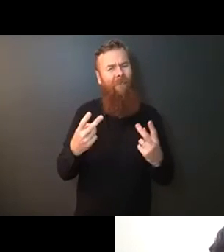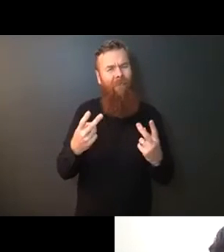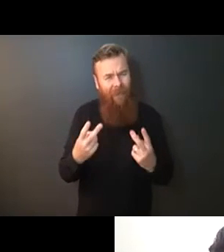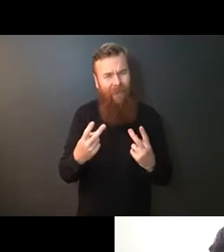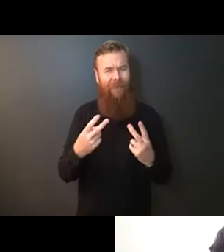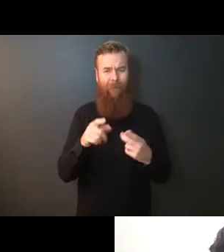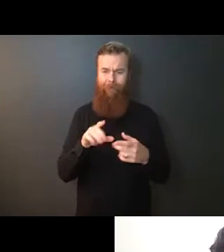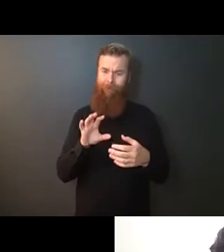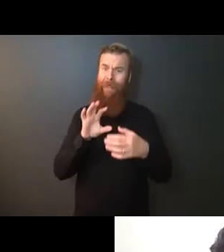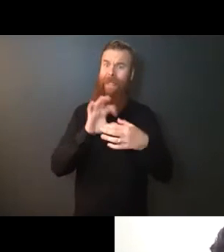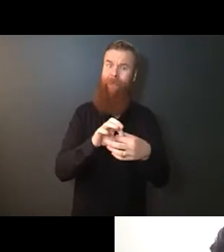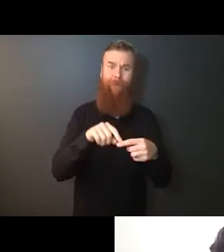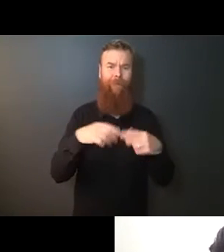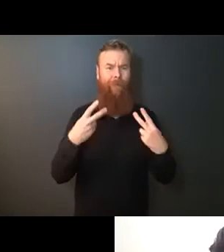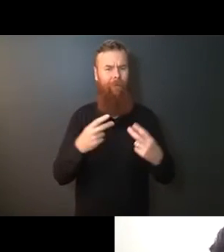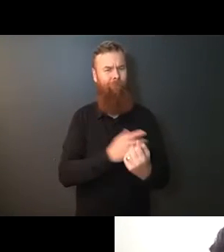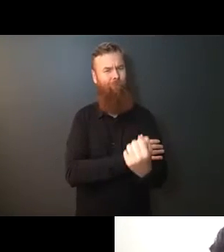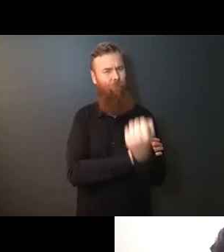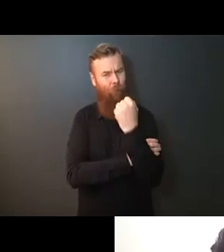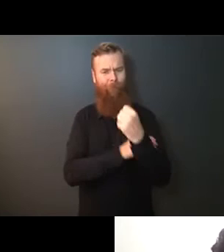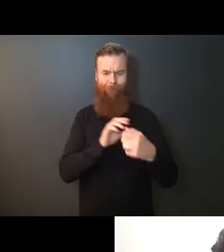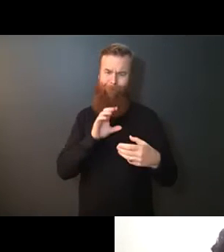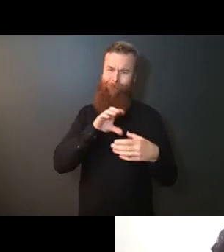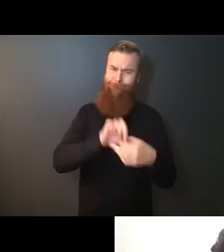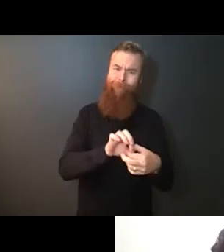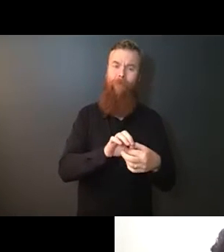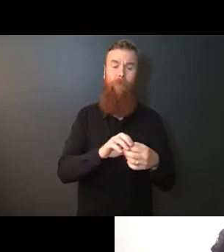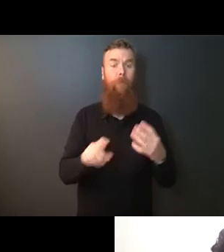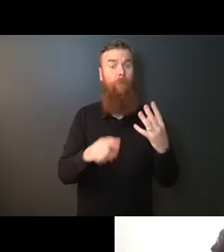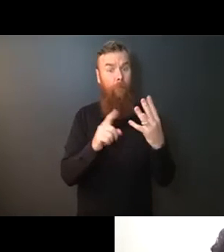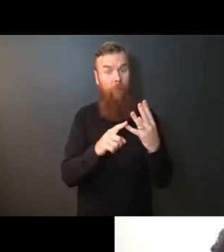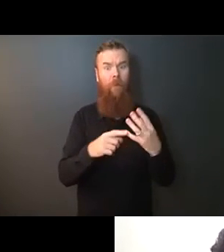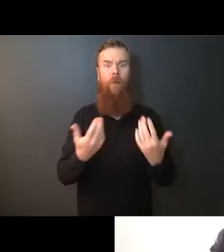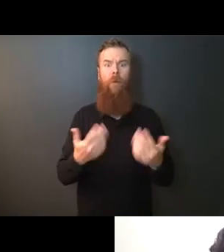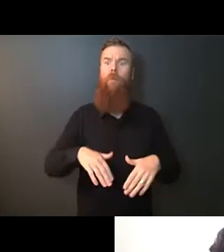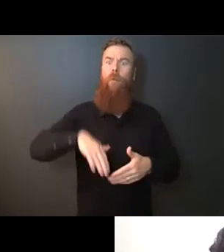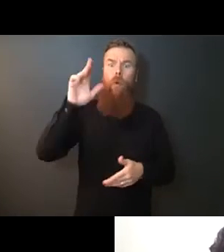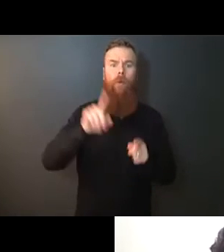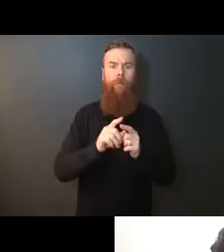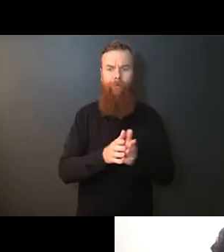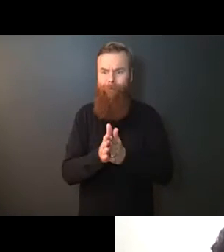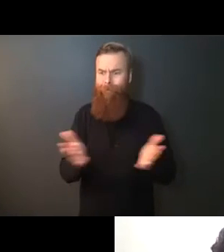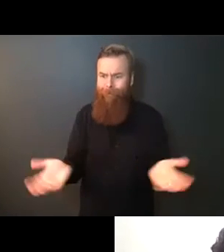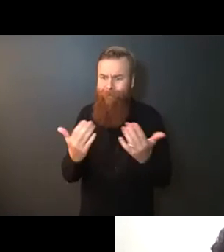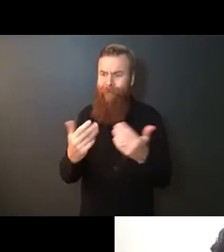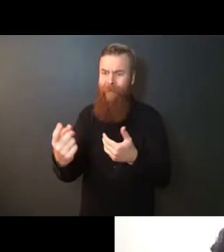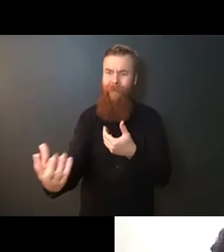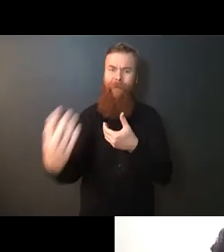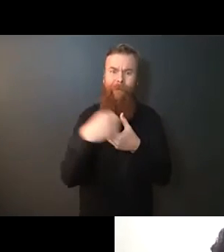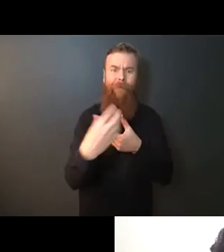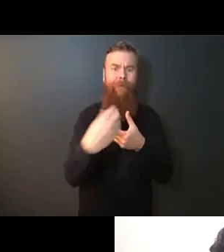least, because we promote the participation of those who are left farther